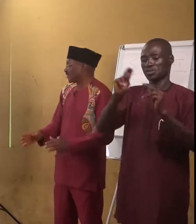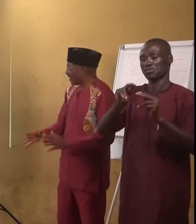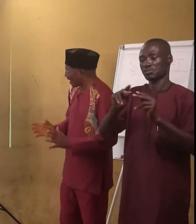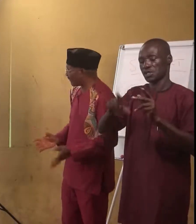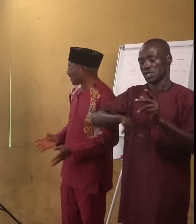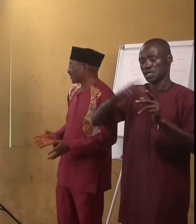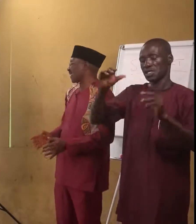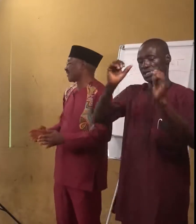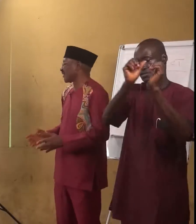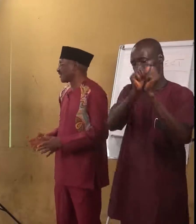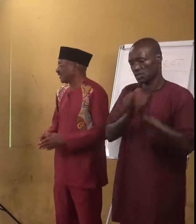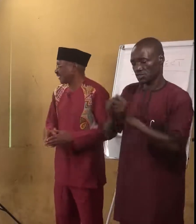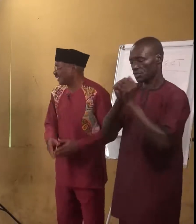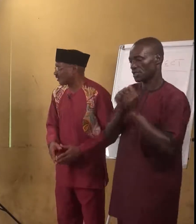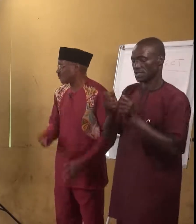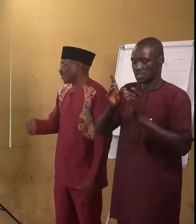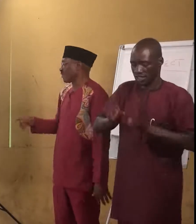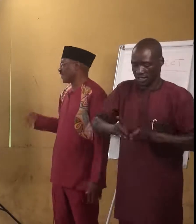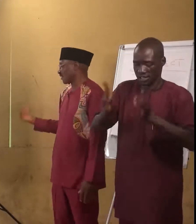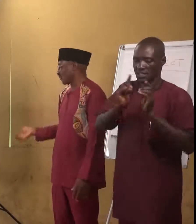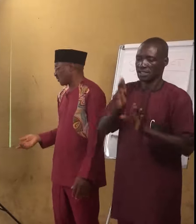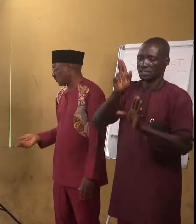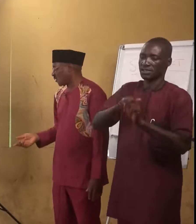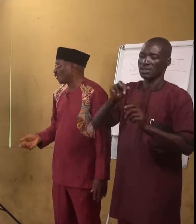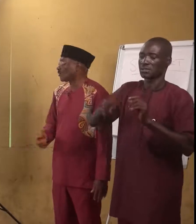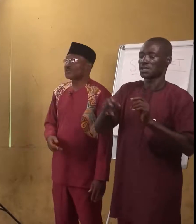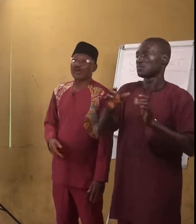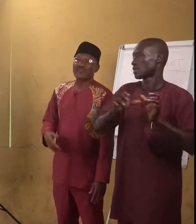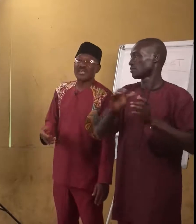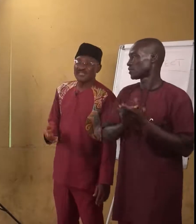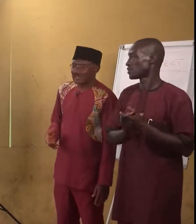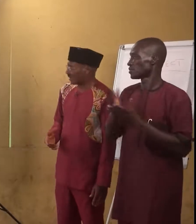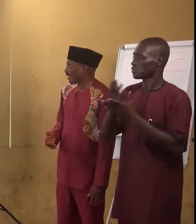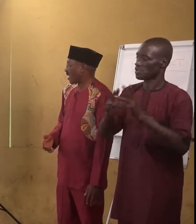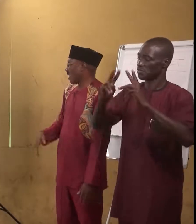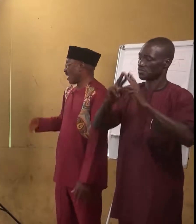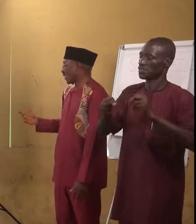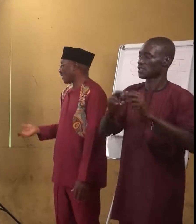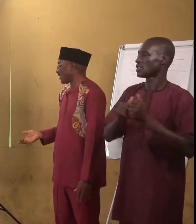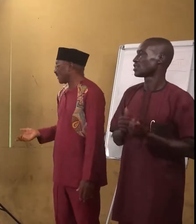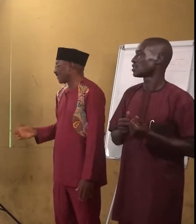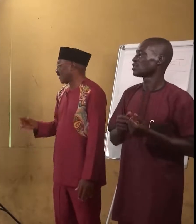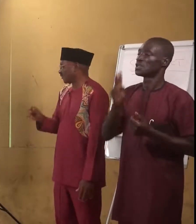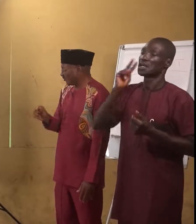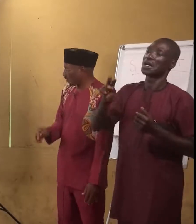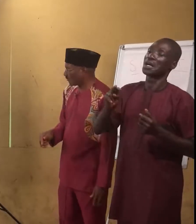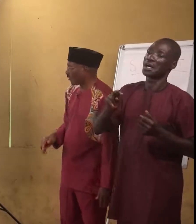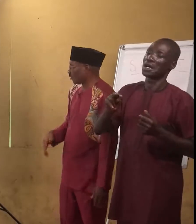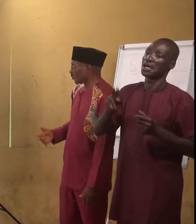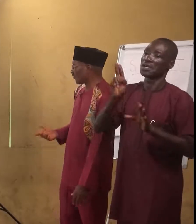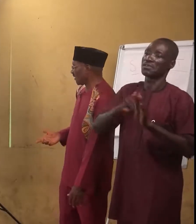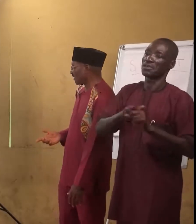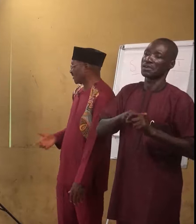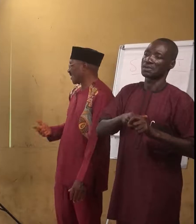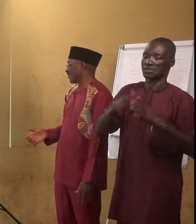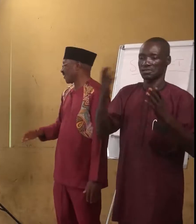The inhabitants are directly engaged in primary activities. Some villages are directly involved.